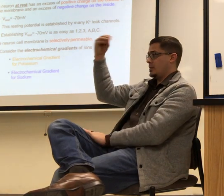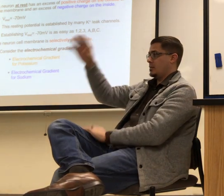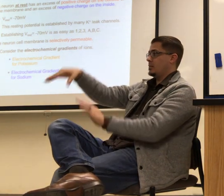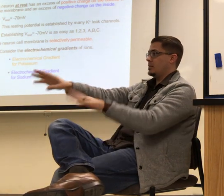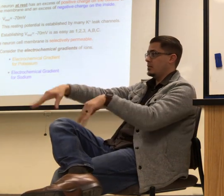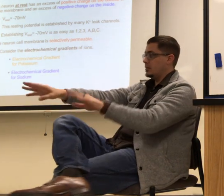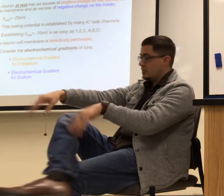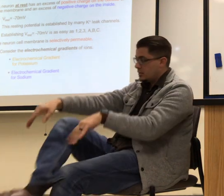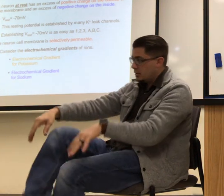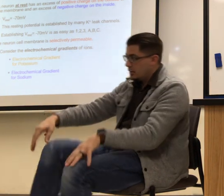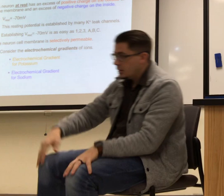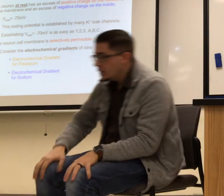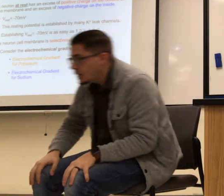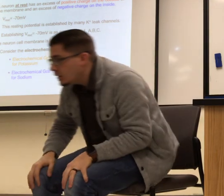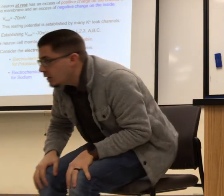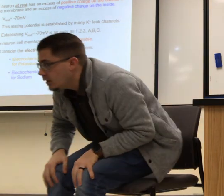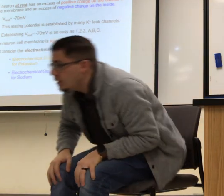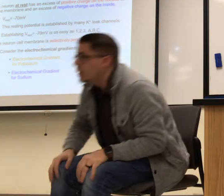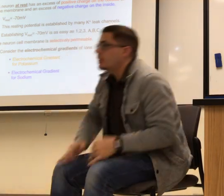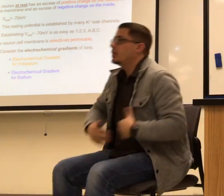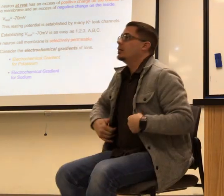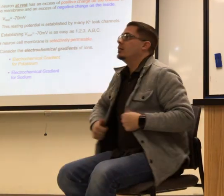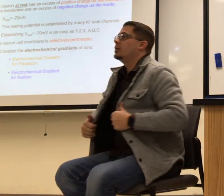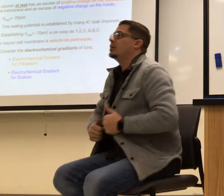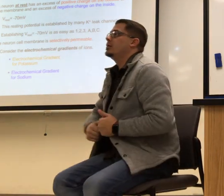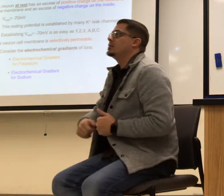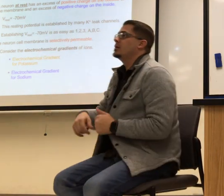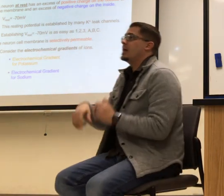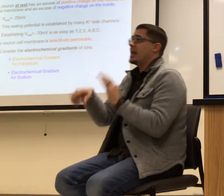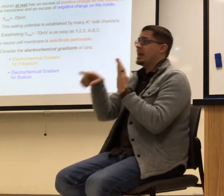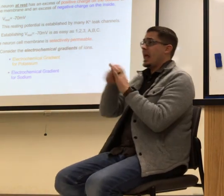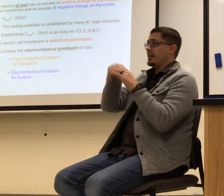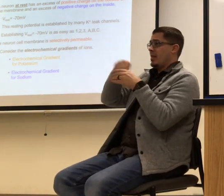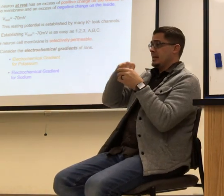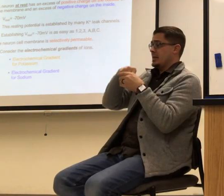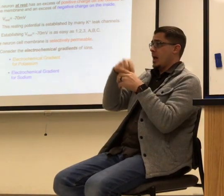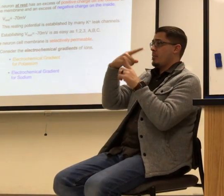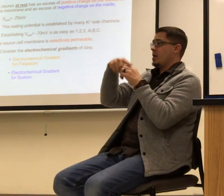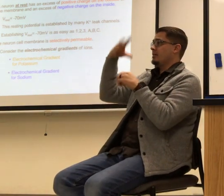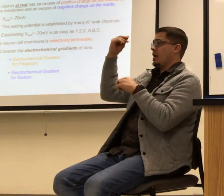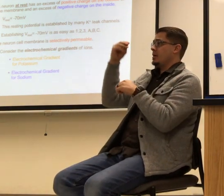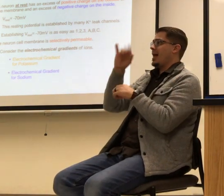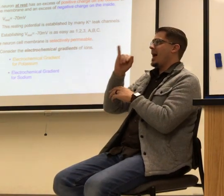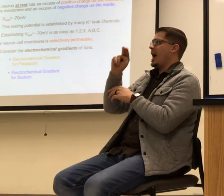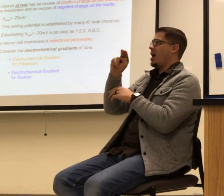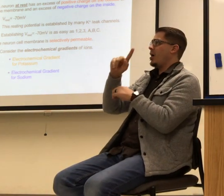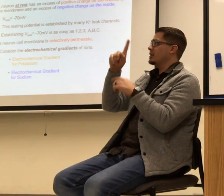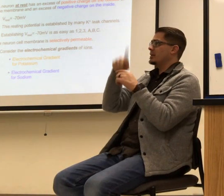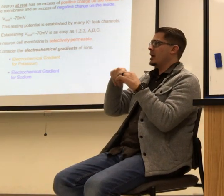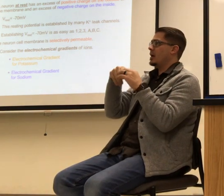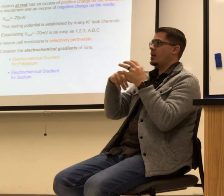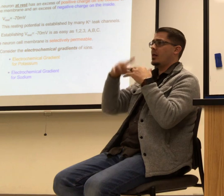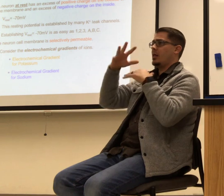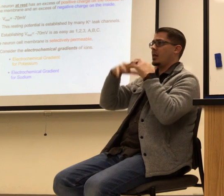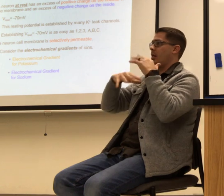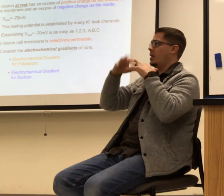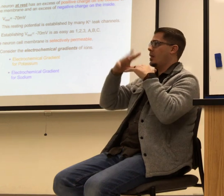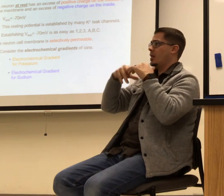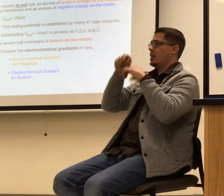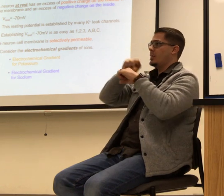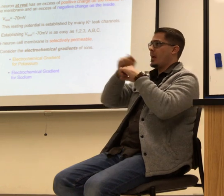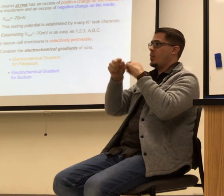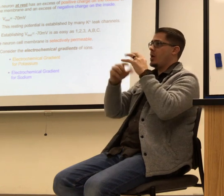that the ions cannot flow, okay? But if ions could flow past the